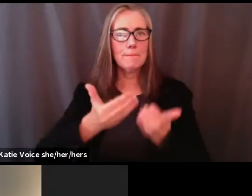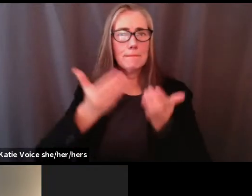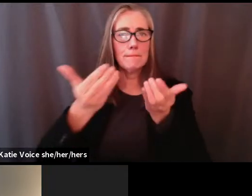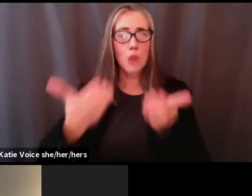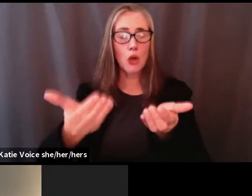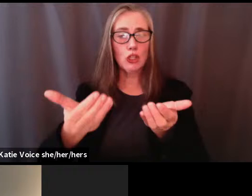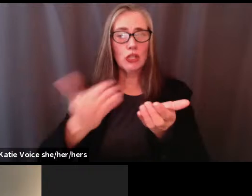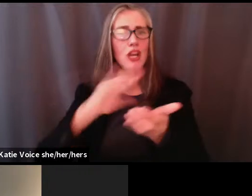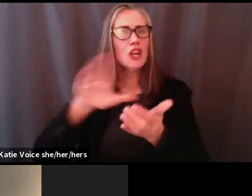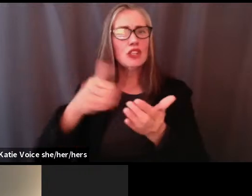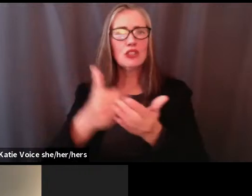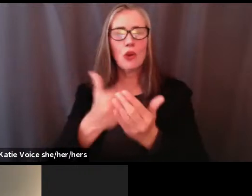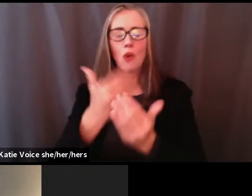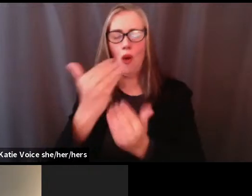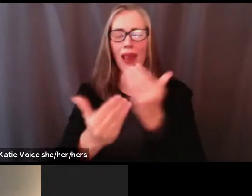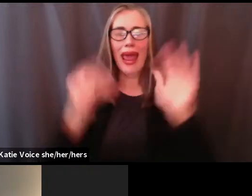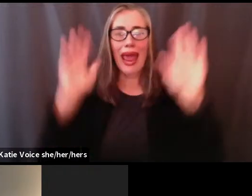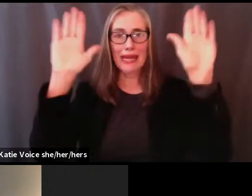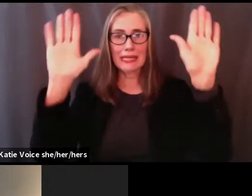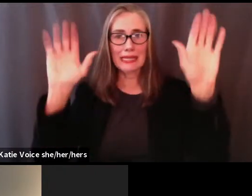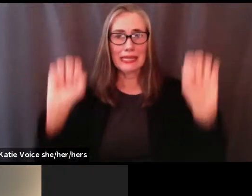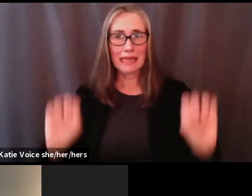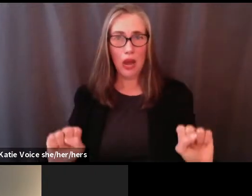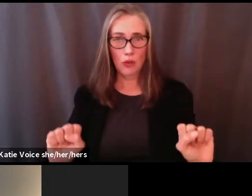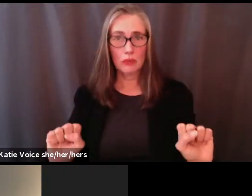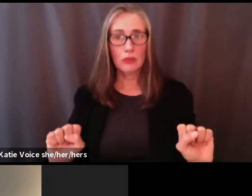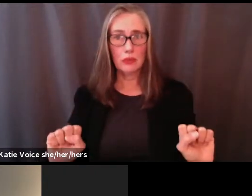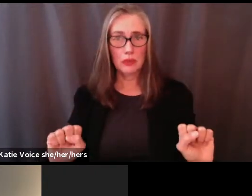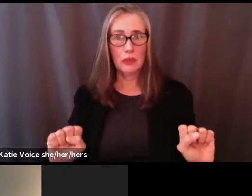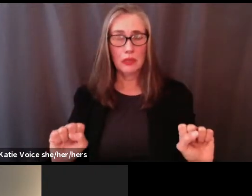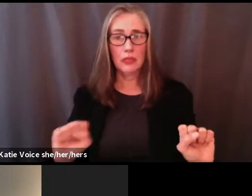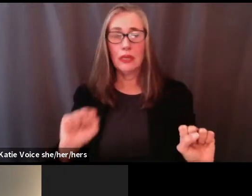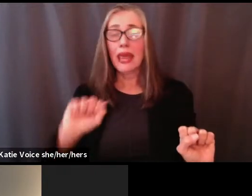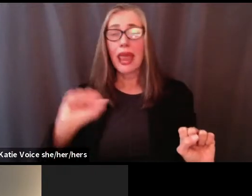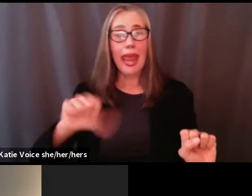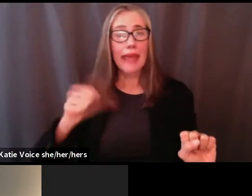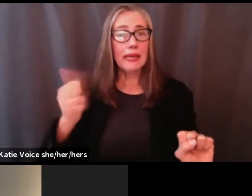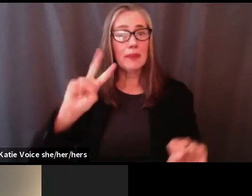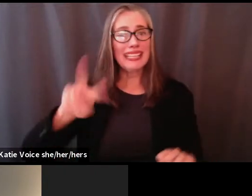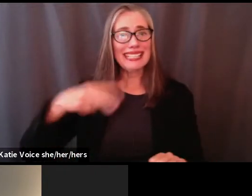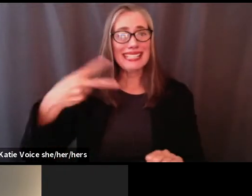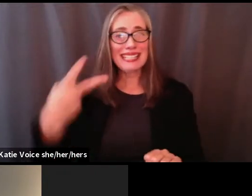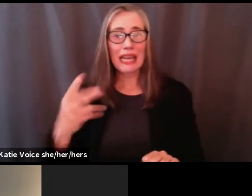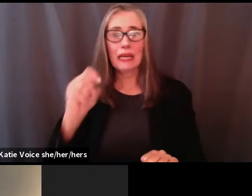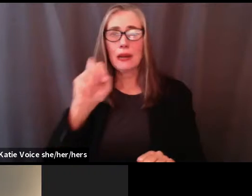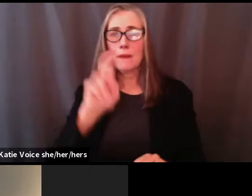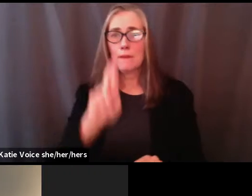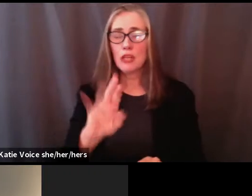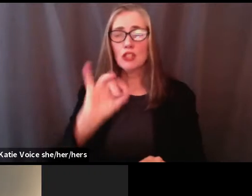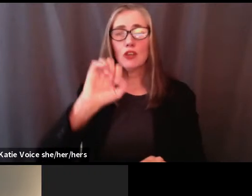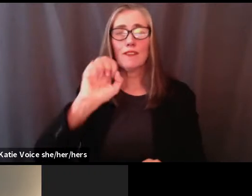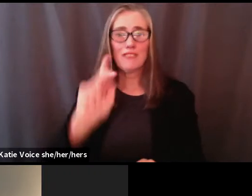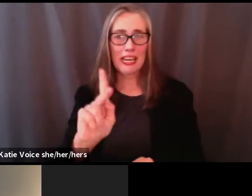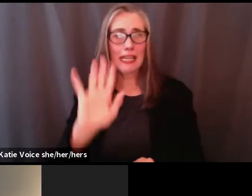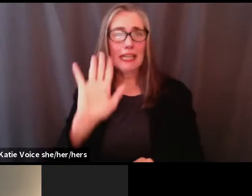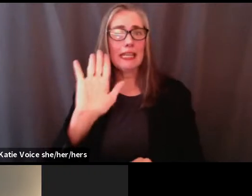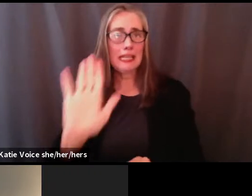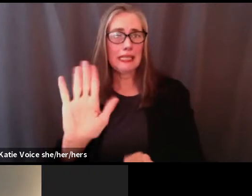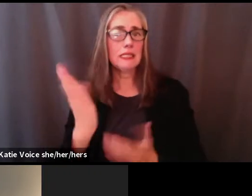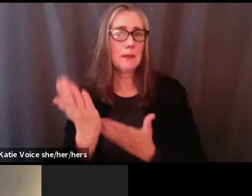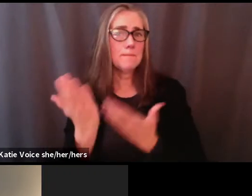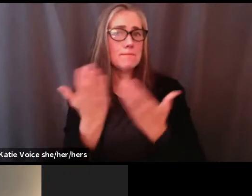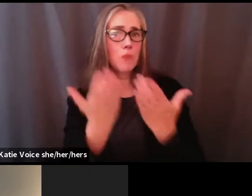Please lower all hands. Is there a second for Mr. Fink's motion? I see that there is, his amendment.